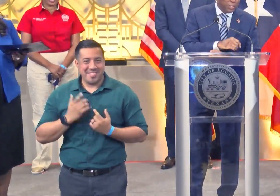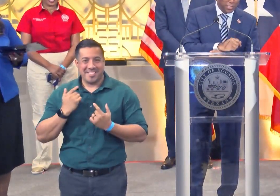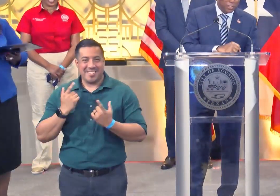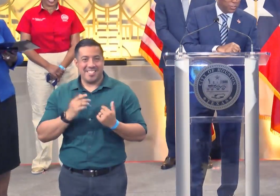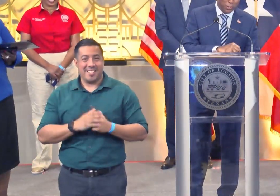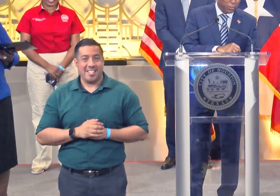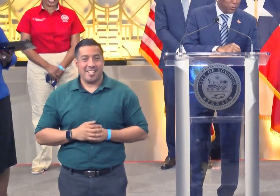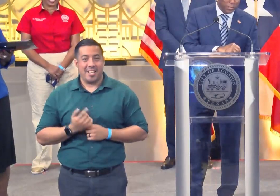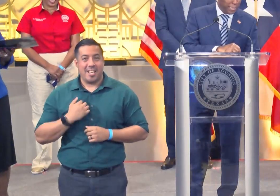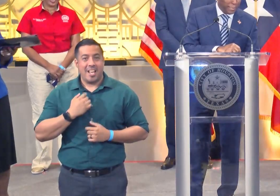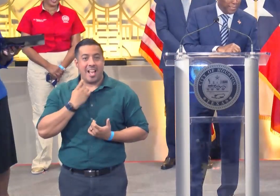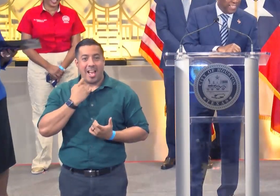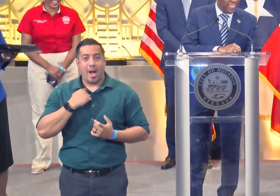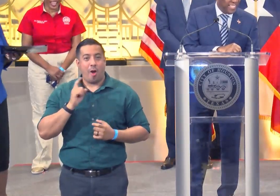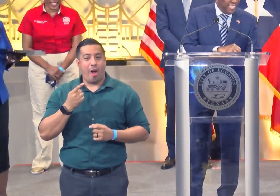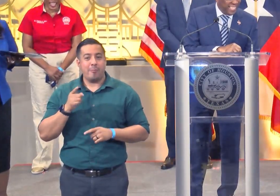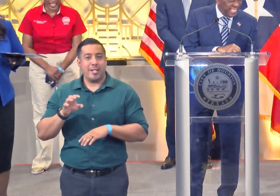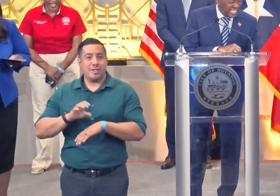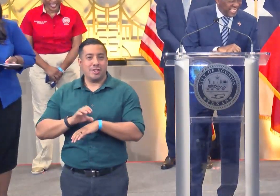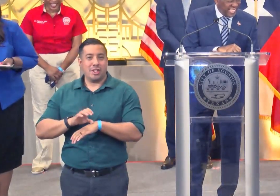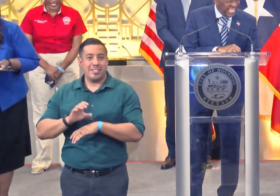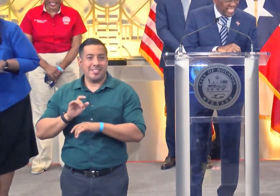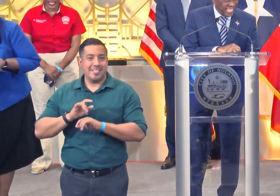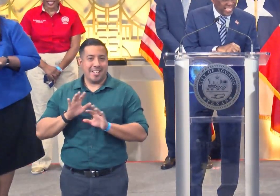And I was just in church on Sunday.